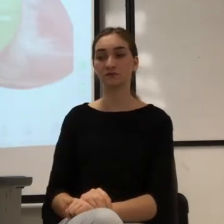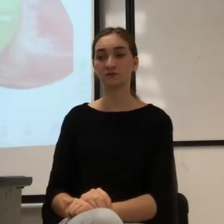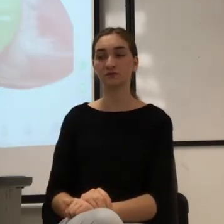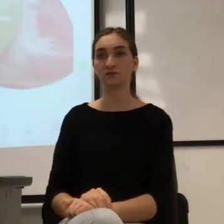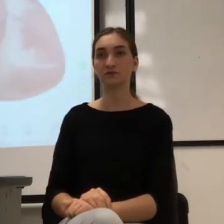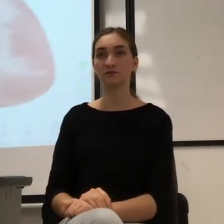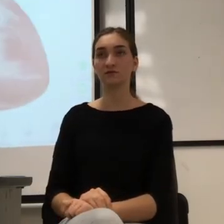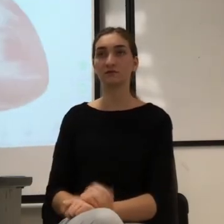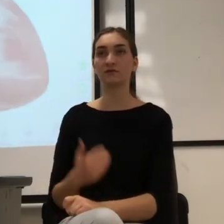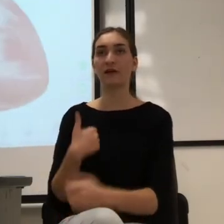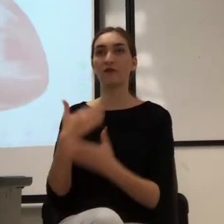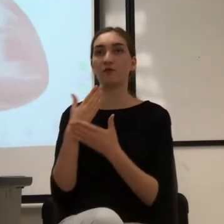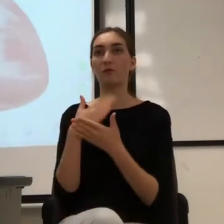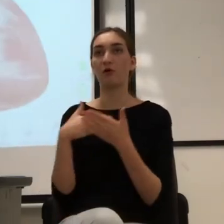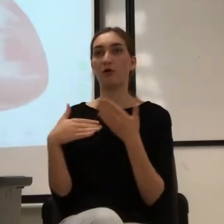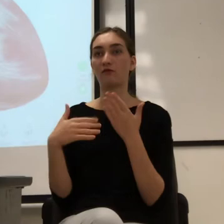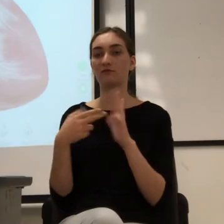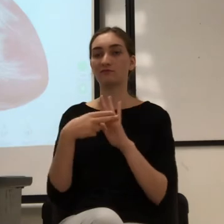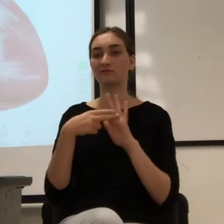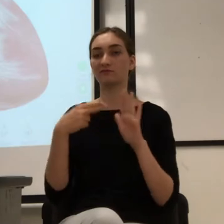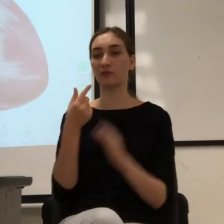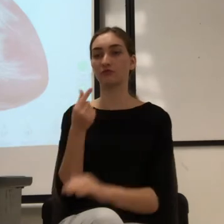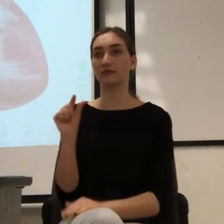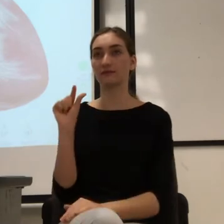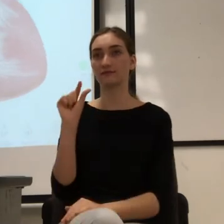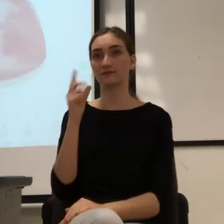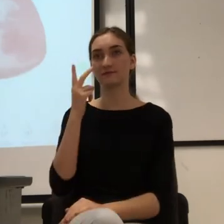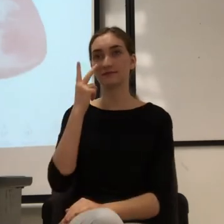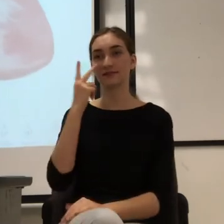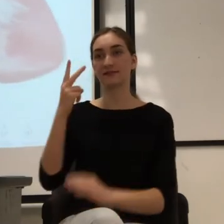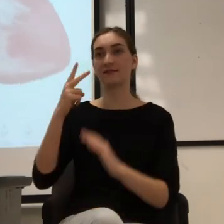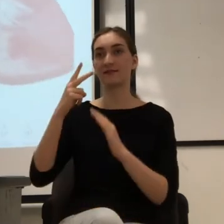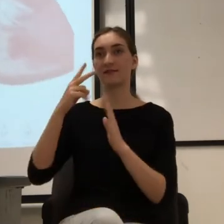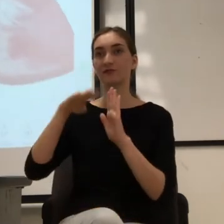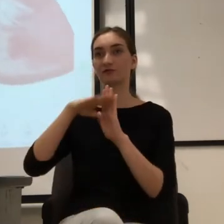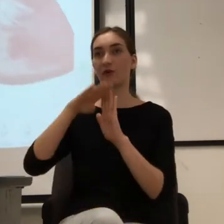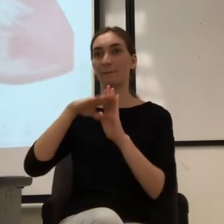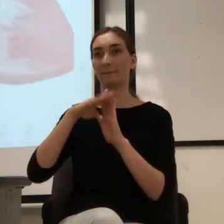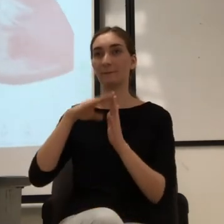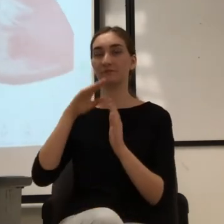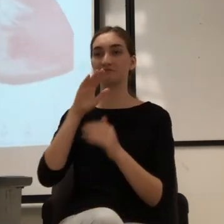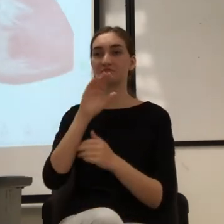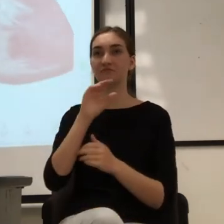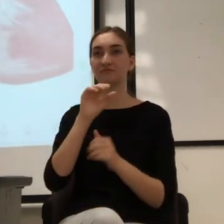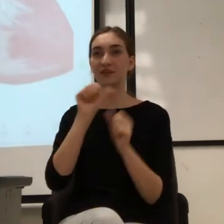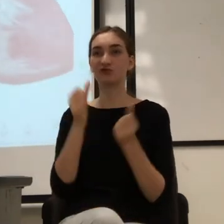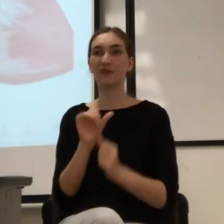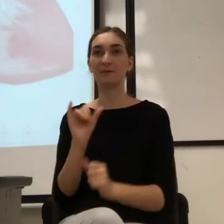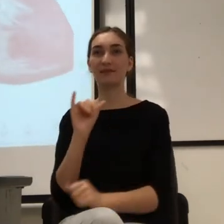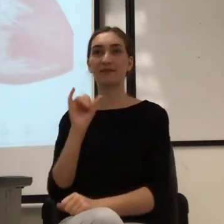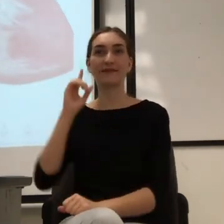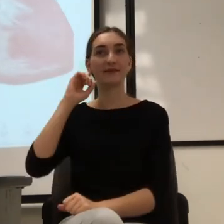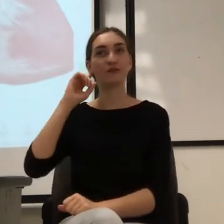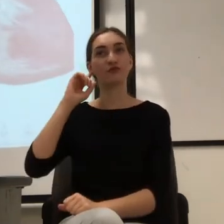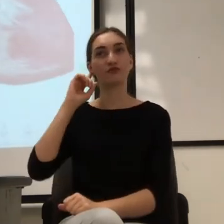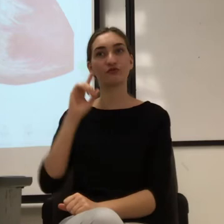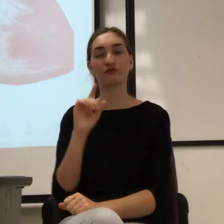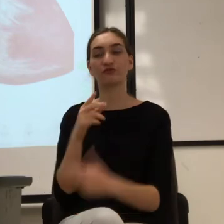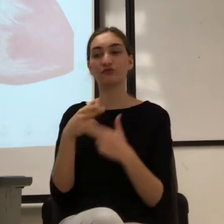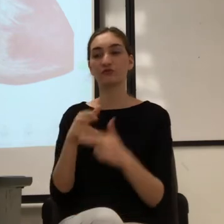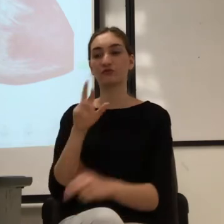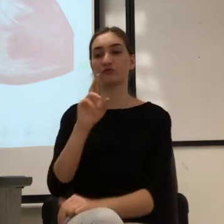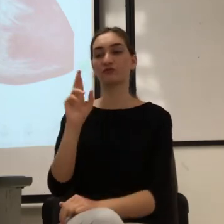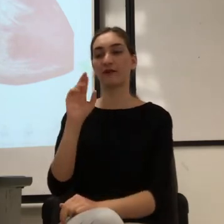Okay, I have part of it highlighted in green. See that top part? It's shaped like an ear. It's called the right auricle.